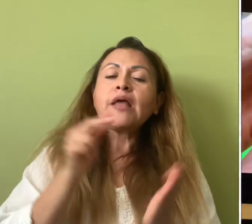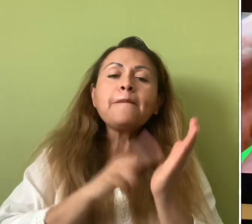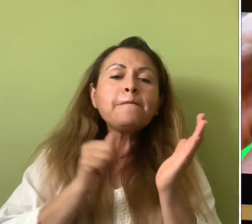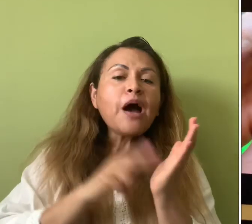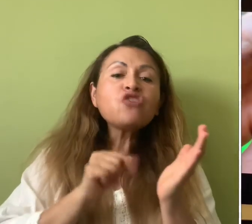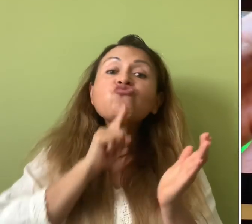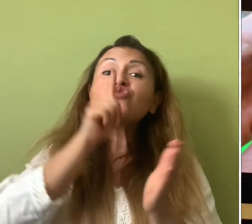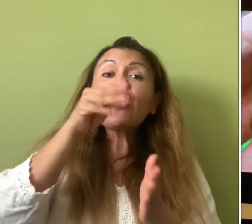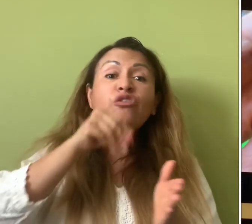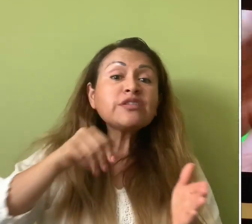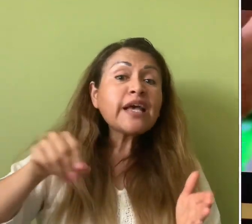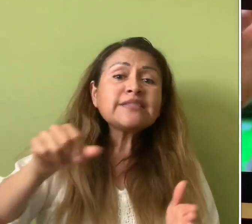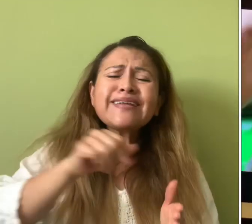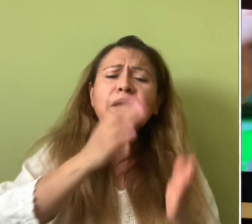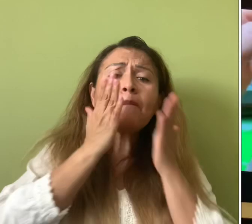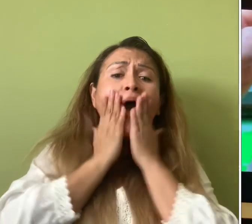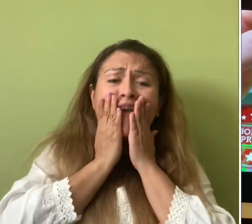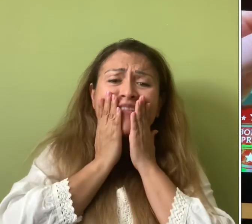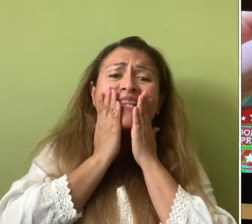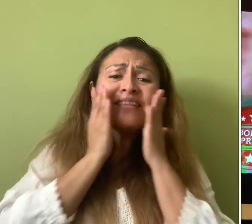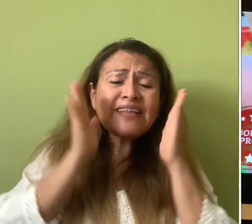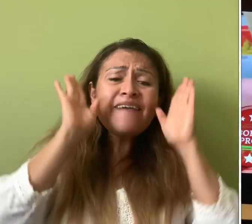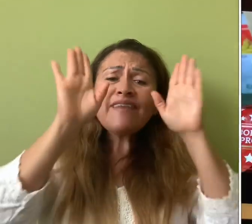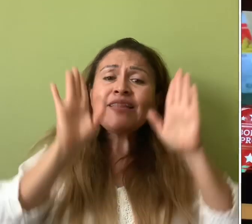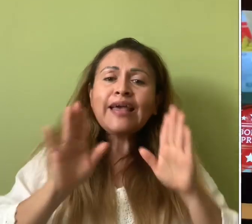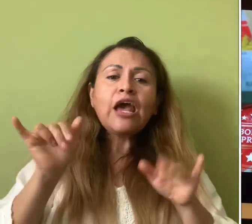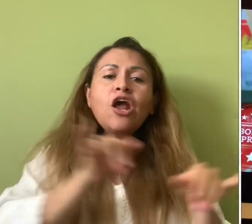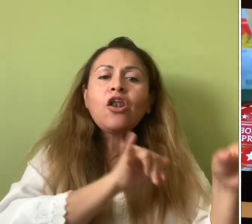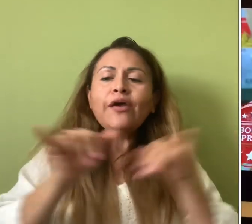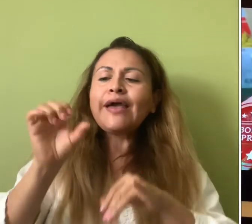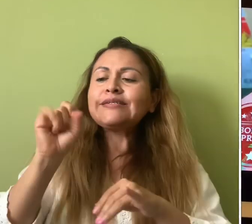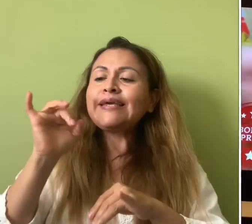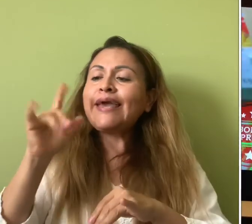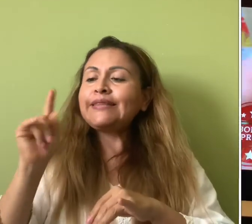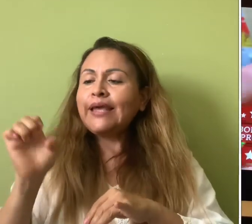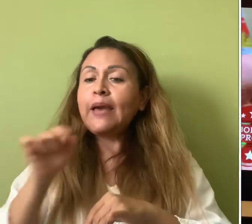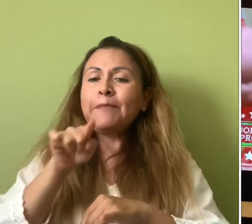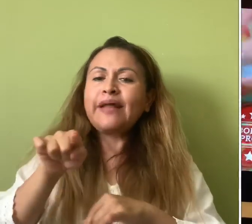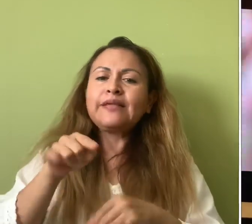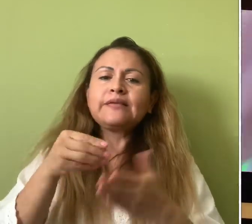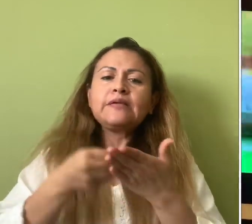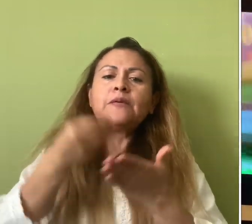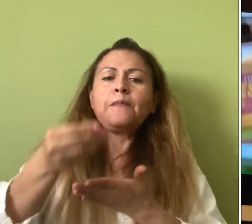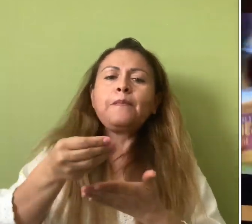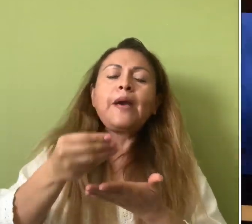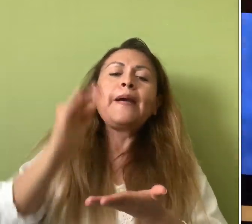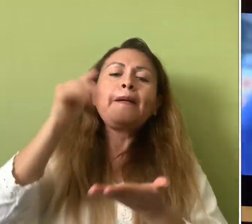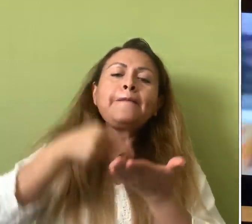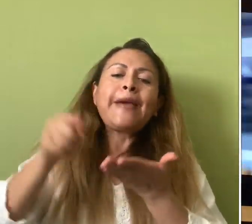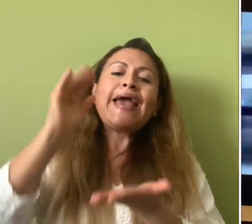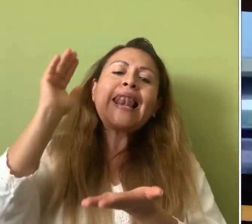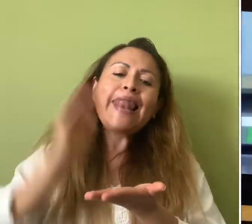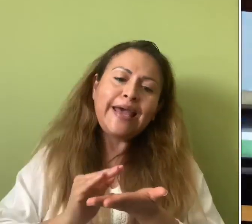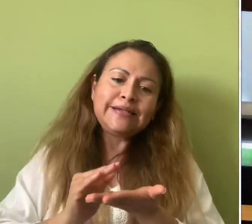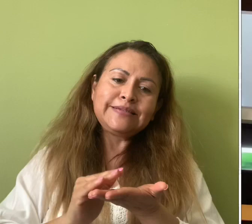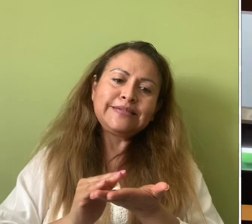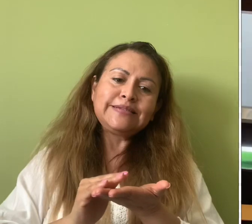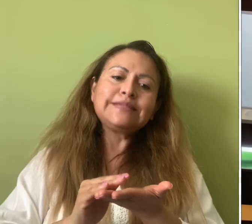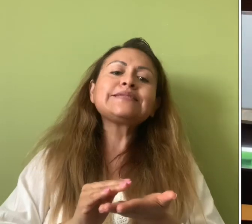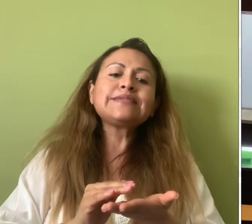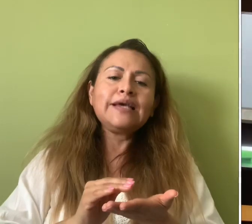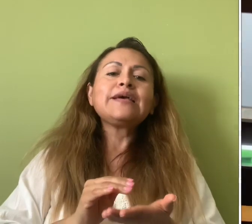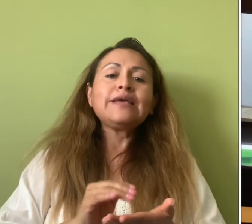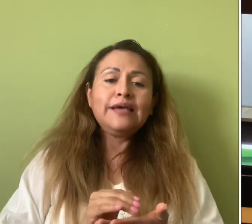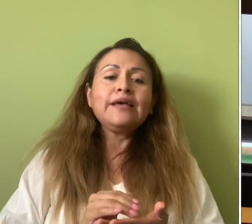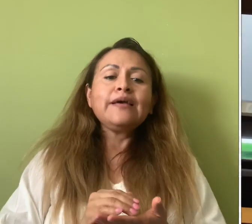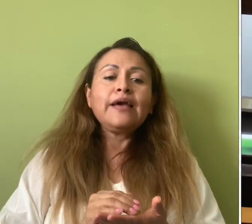seasoning. This is fantastic. It's almost like the Siete one, but it's way cheaper at $7.79 for 24 ounces. Now, this